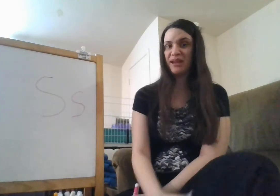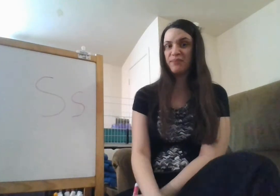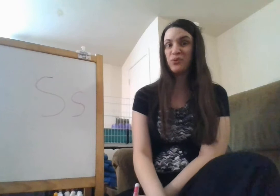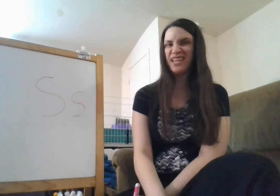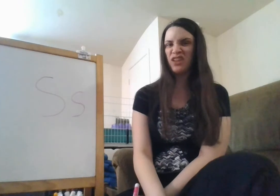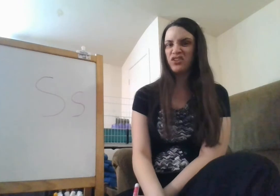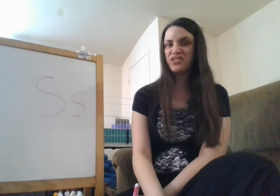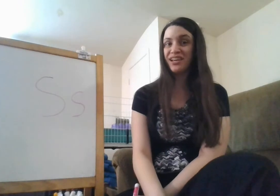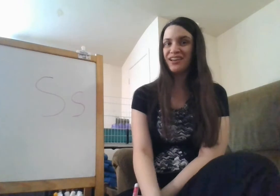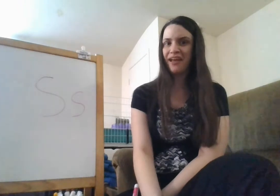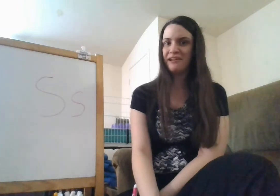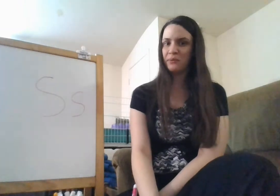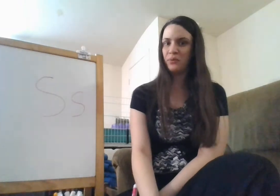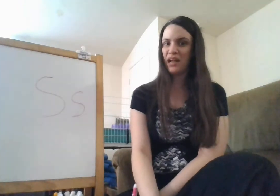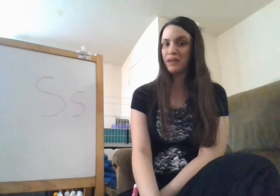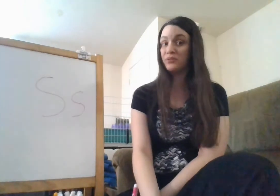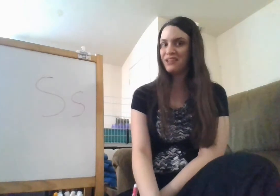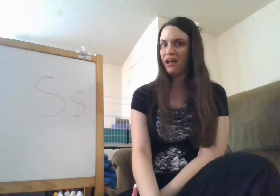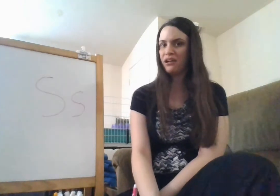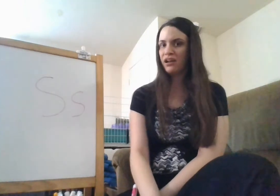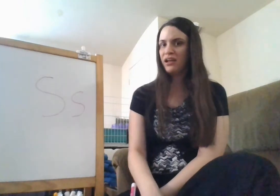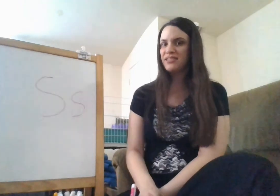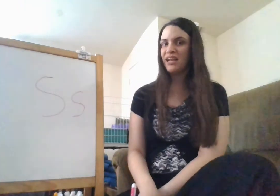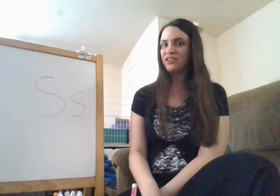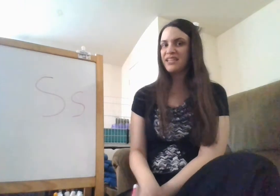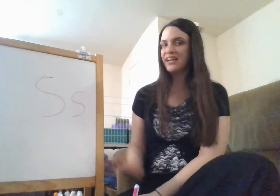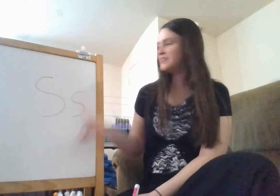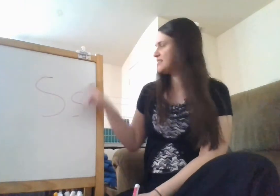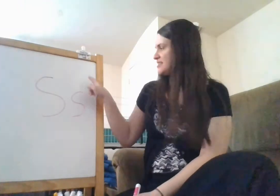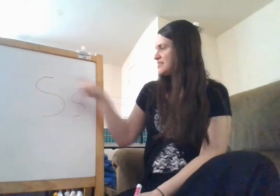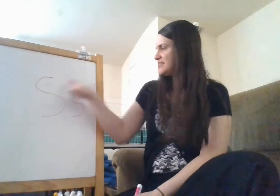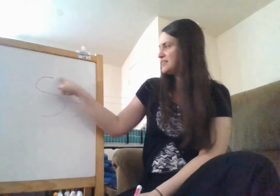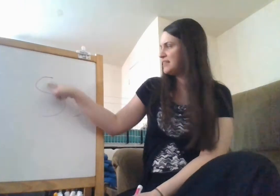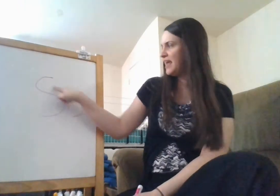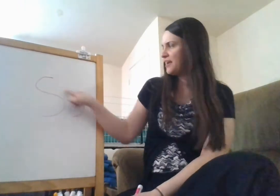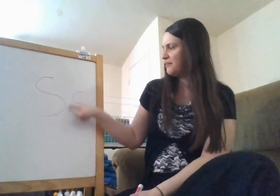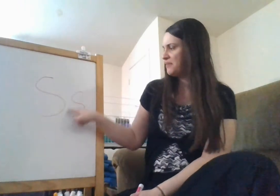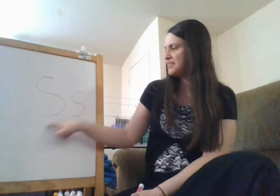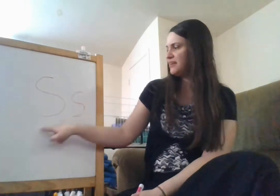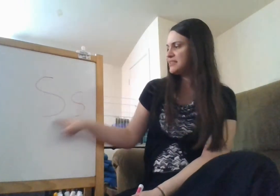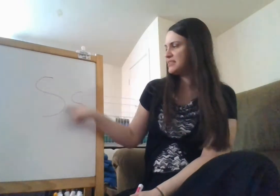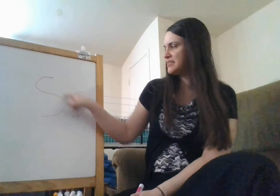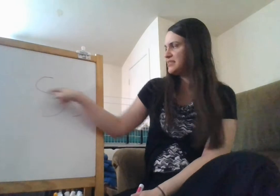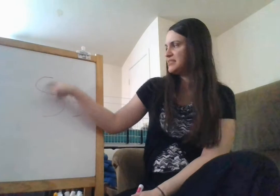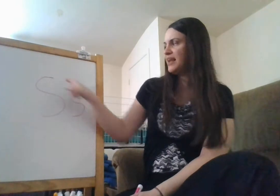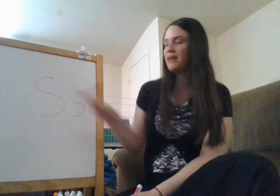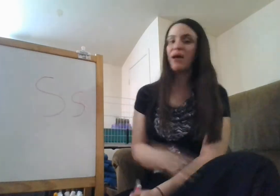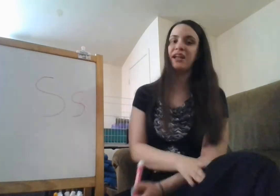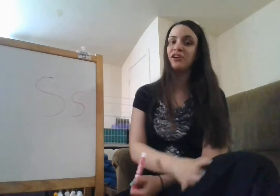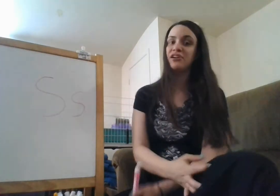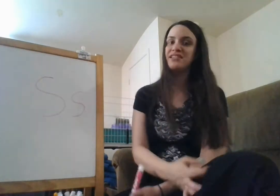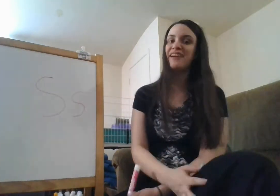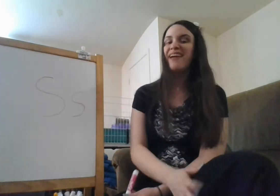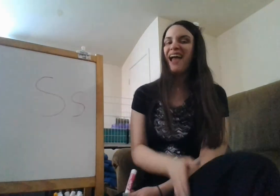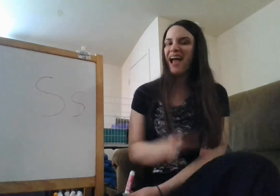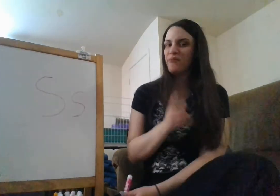Remember, we said it looks like an animal. What animal is that? We said it looks like a snake, right? We can see like a snake body curls here. And what